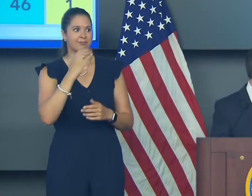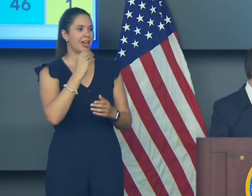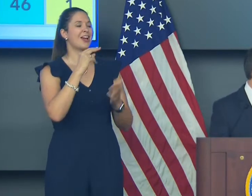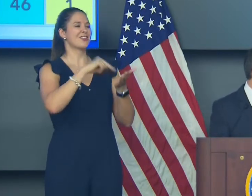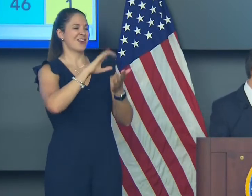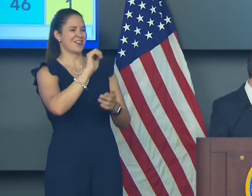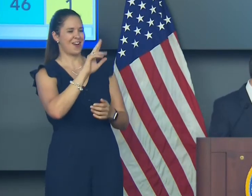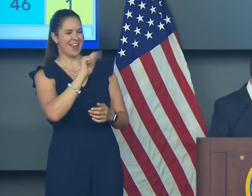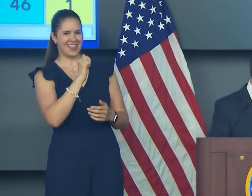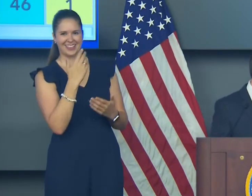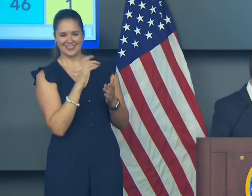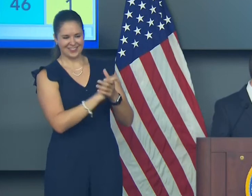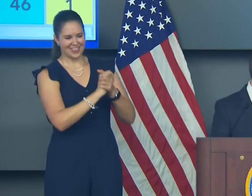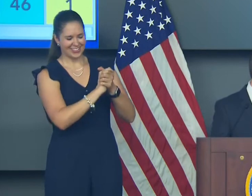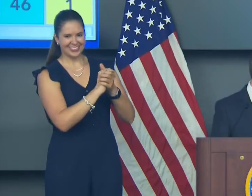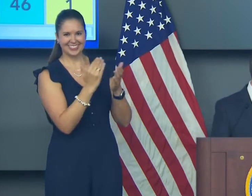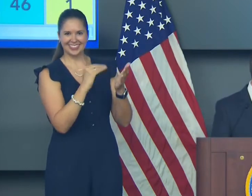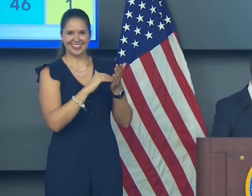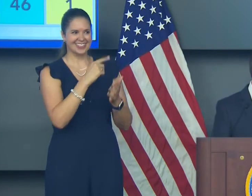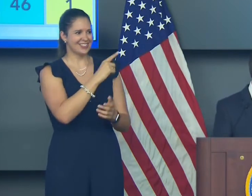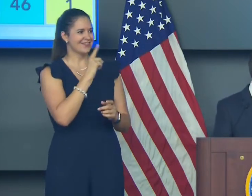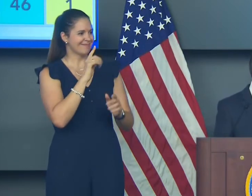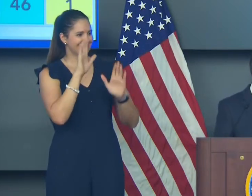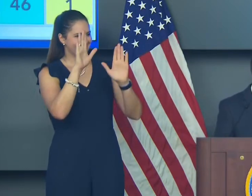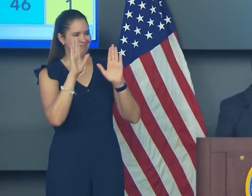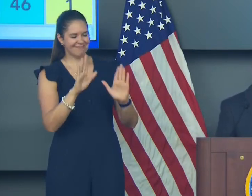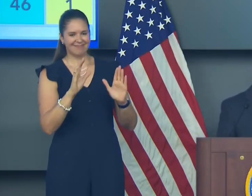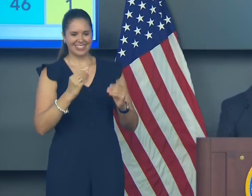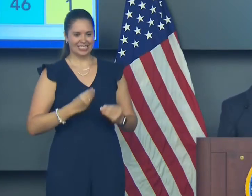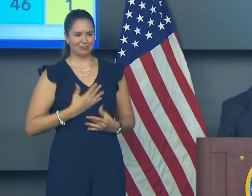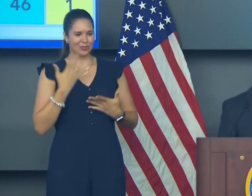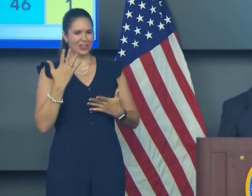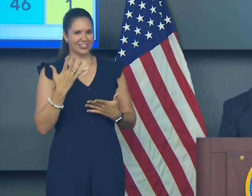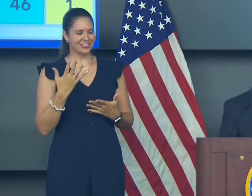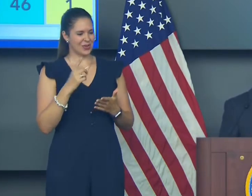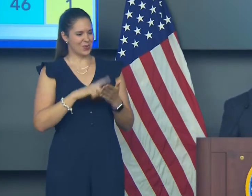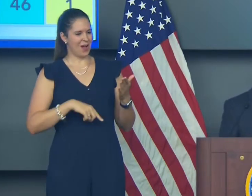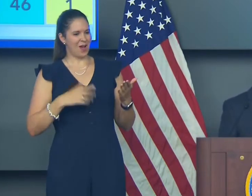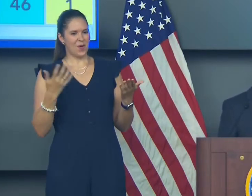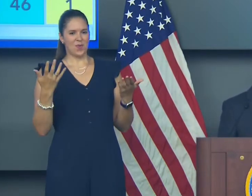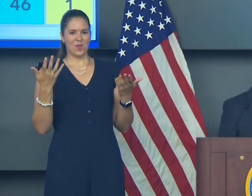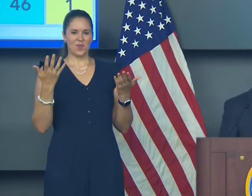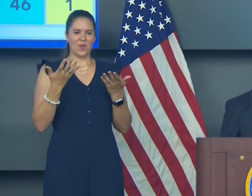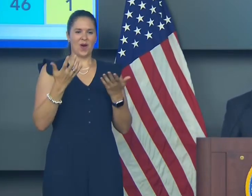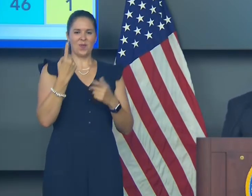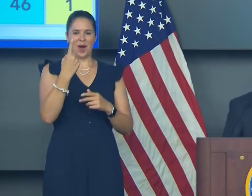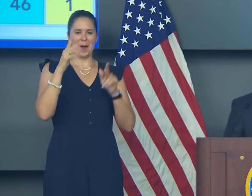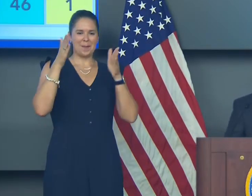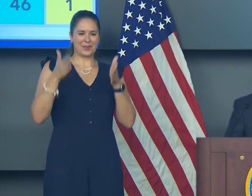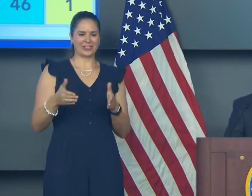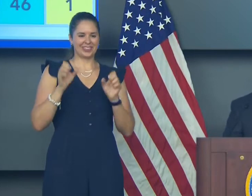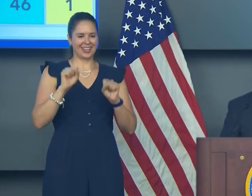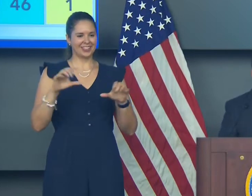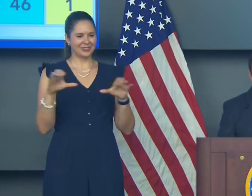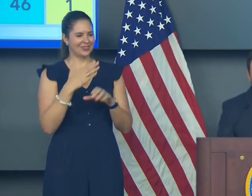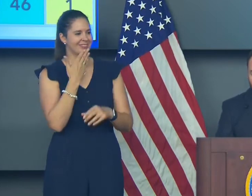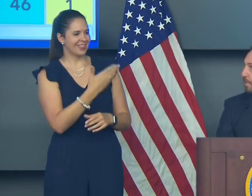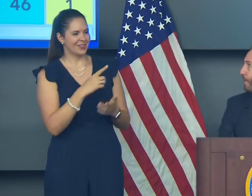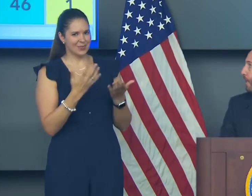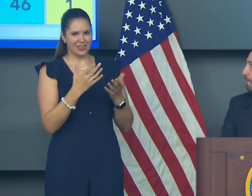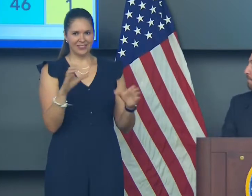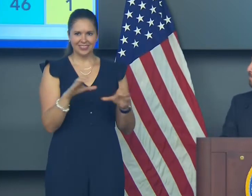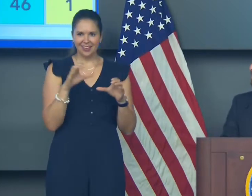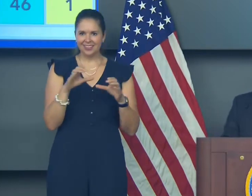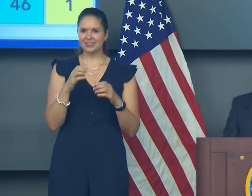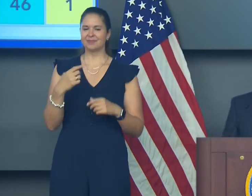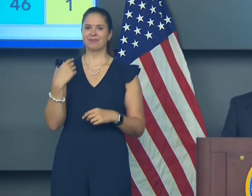Carla, congratulations again. You really are a remarkable inspiration of what one person can do. So thank you for what you've done.